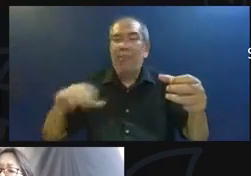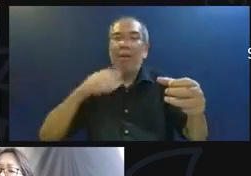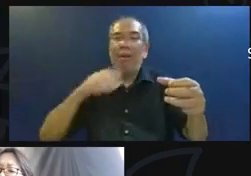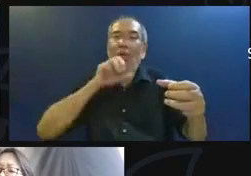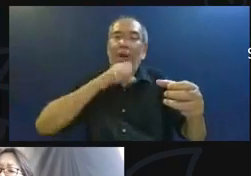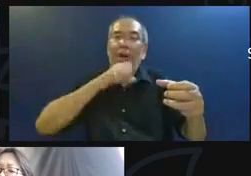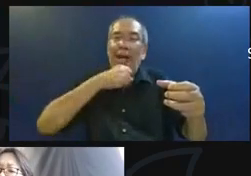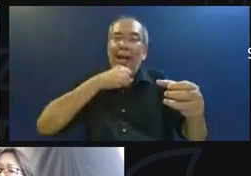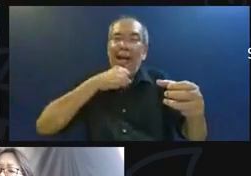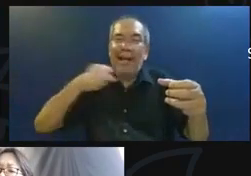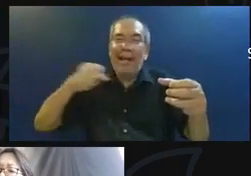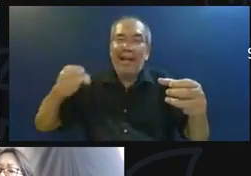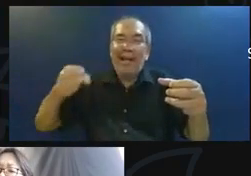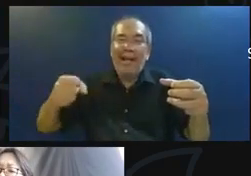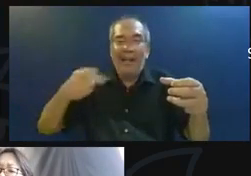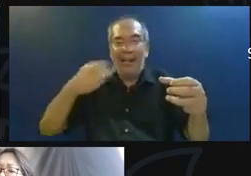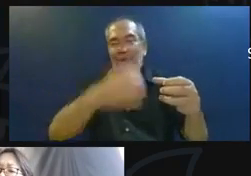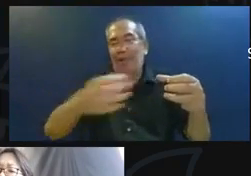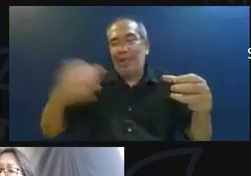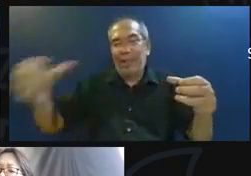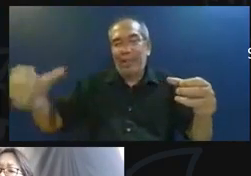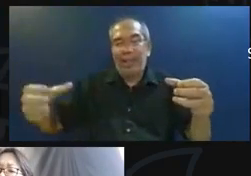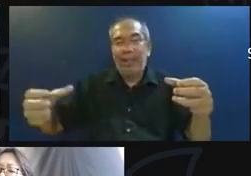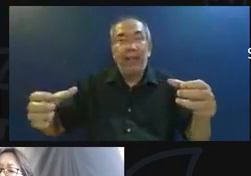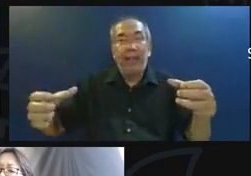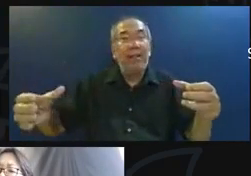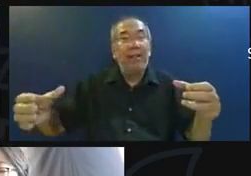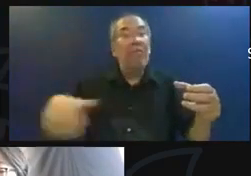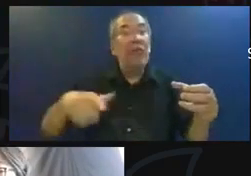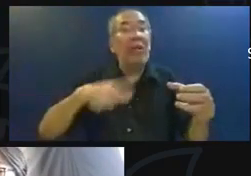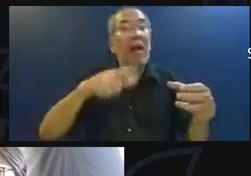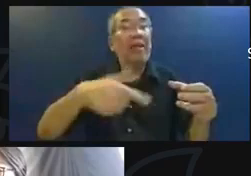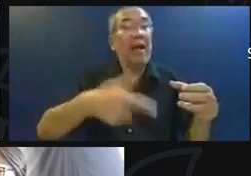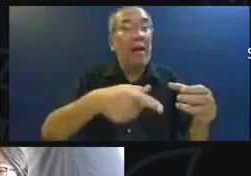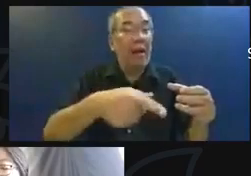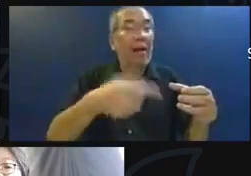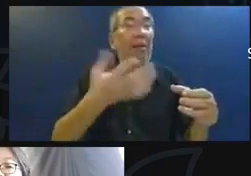baby will look at the sign and try to move their hands. We teach them.